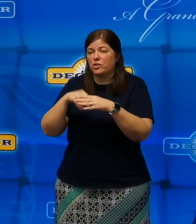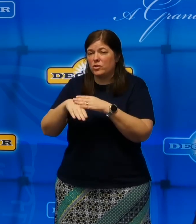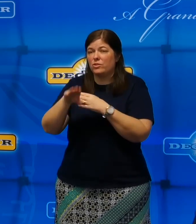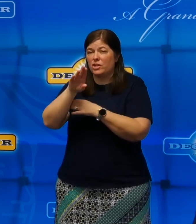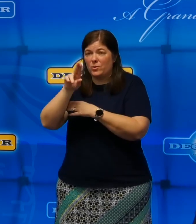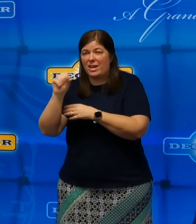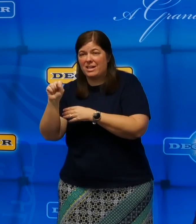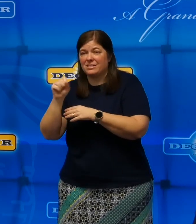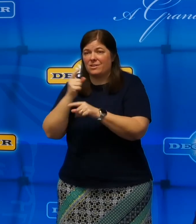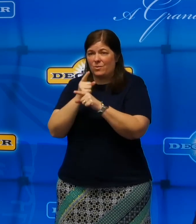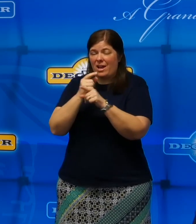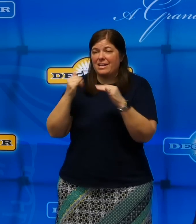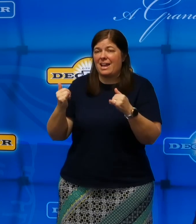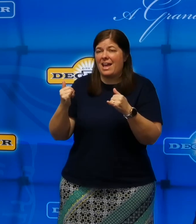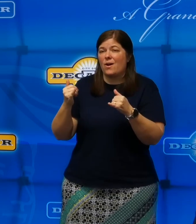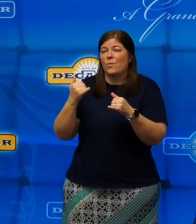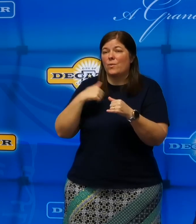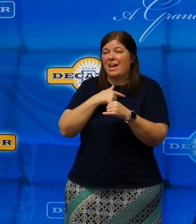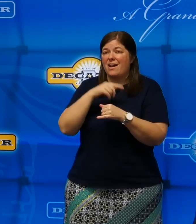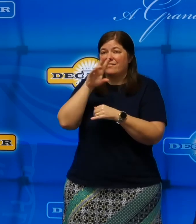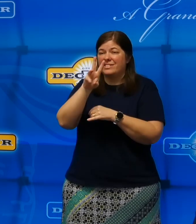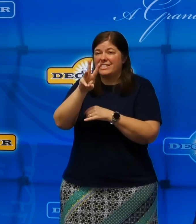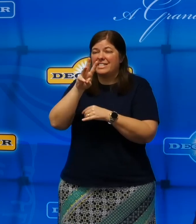right now, in the United States, we have